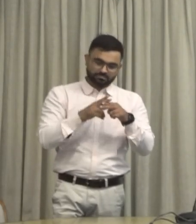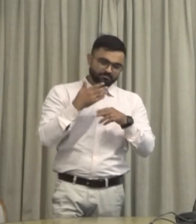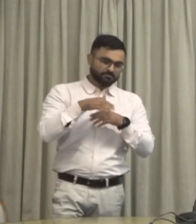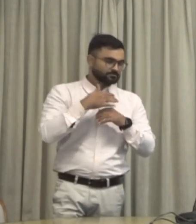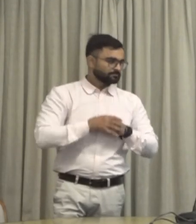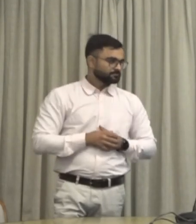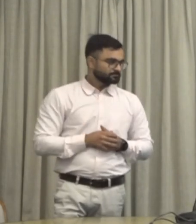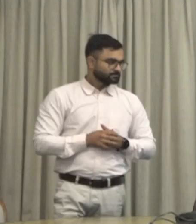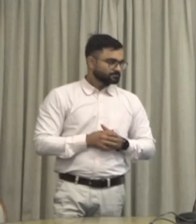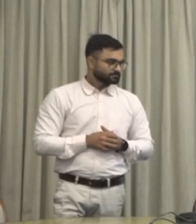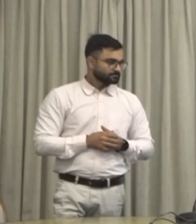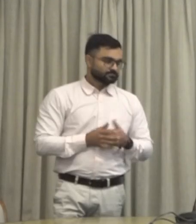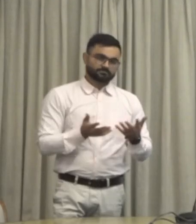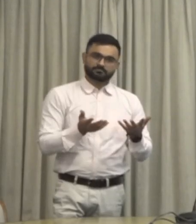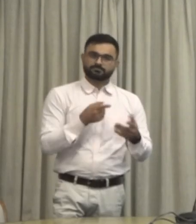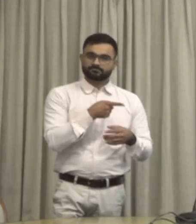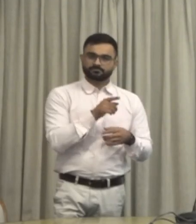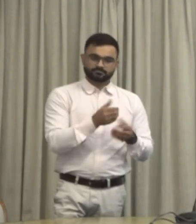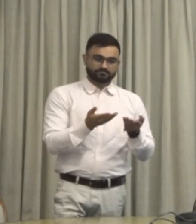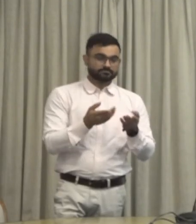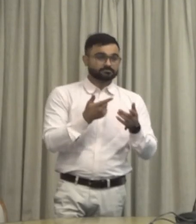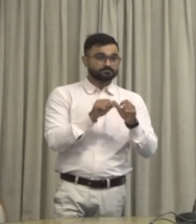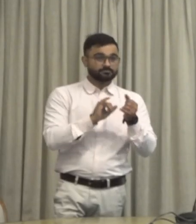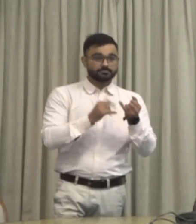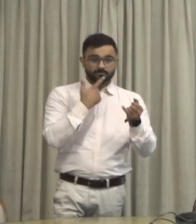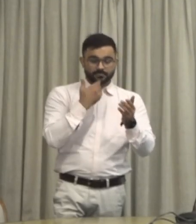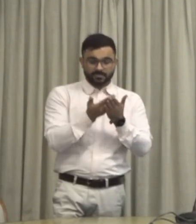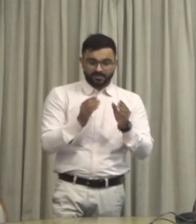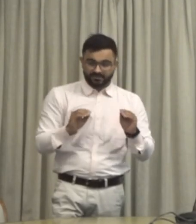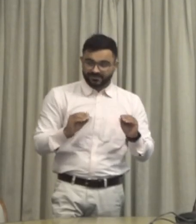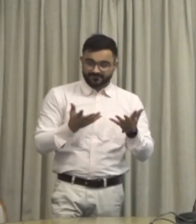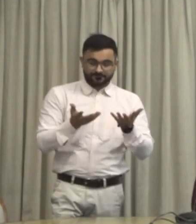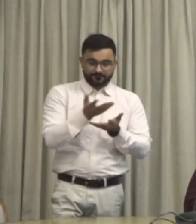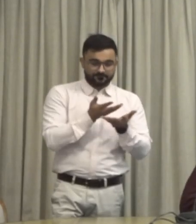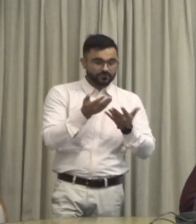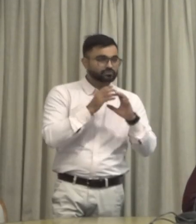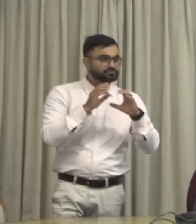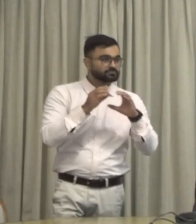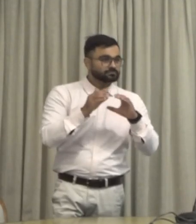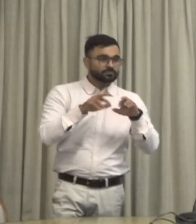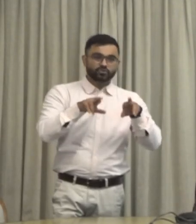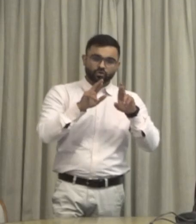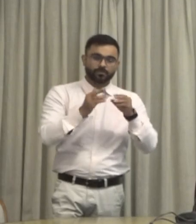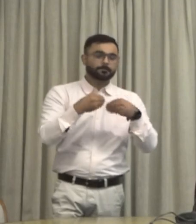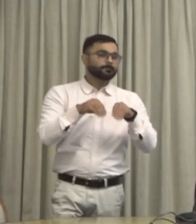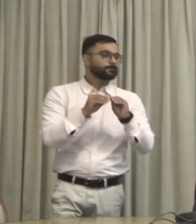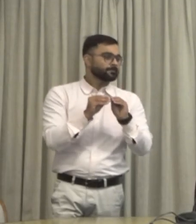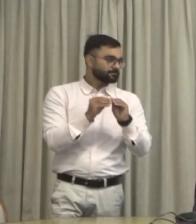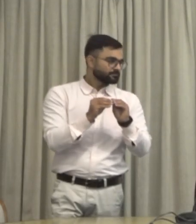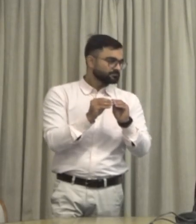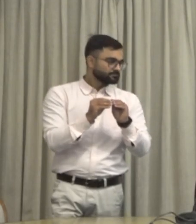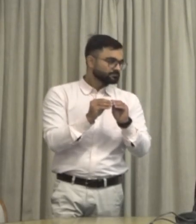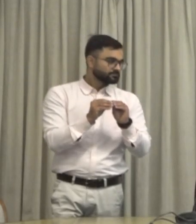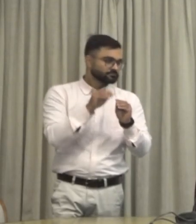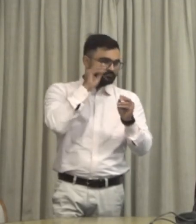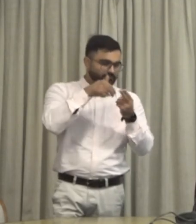forward. And we think that this case is the start of this kind of conversation, and we hope that we